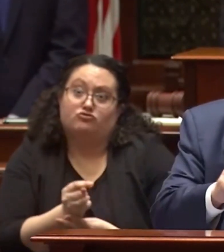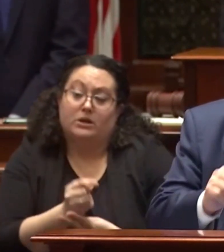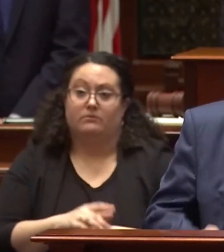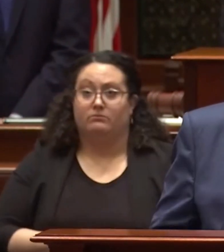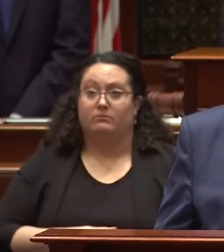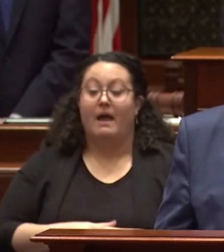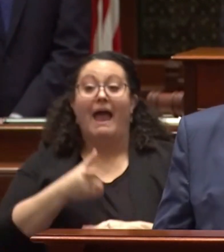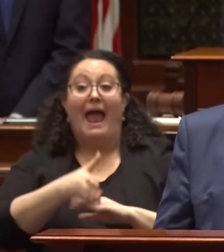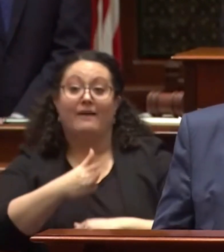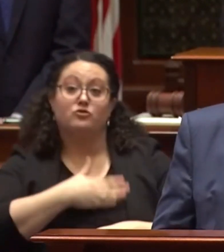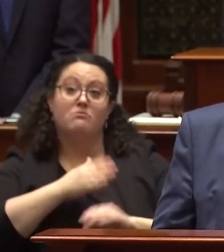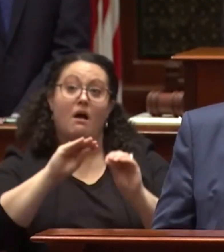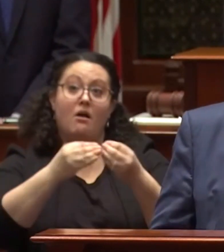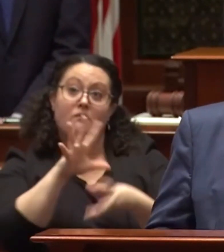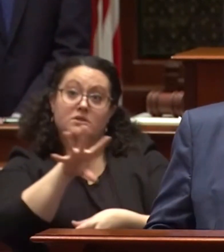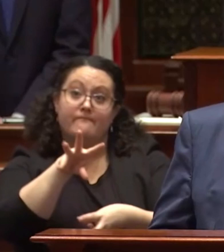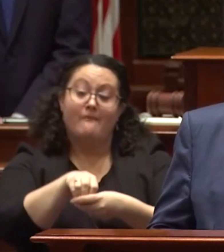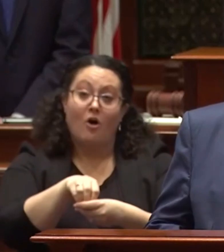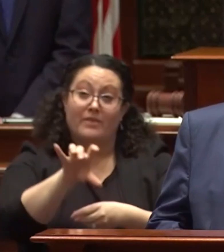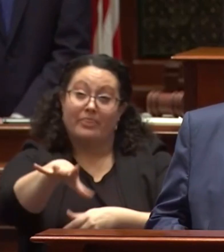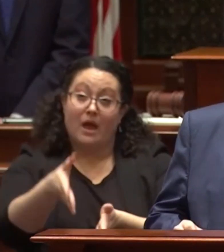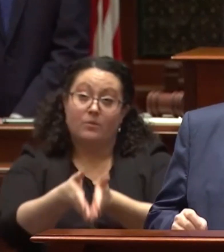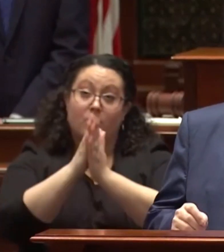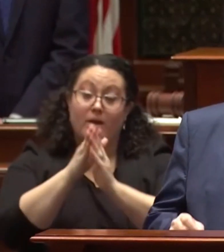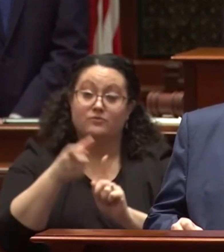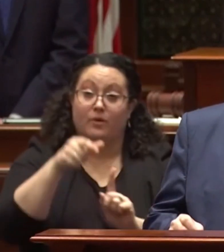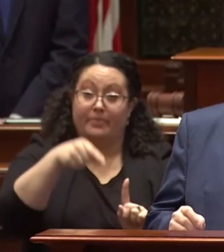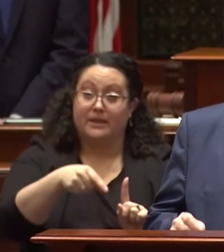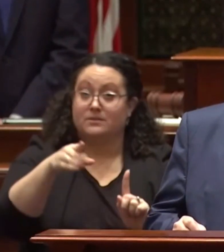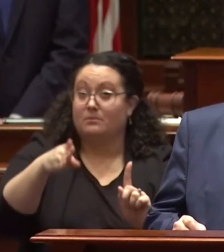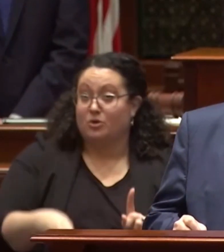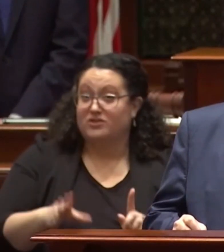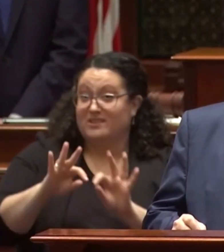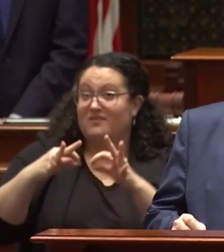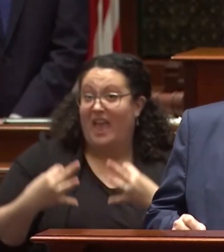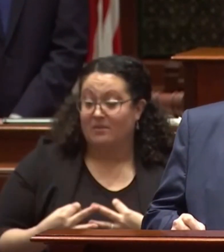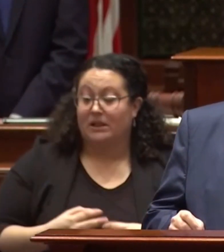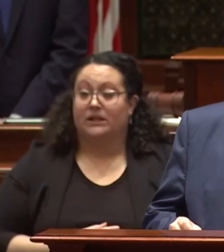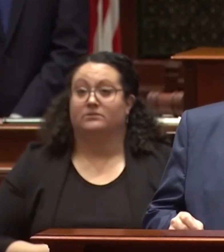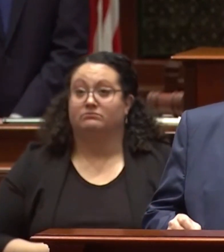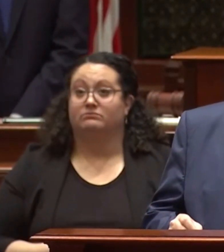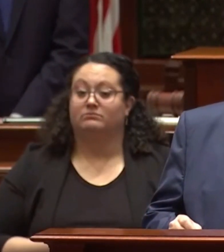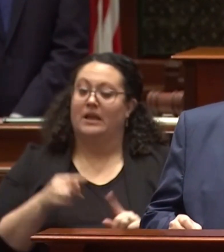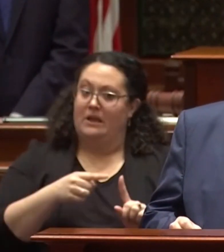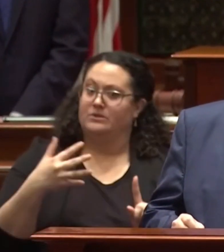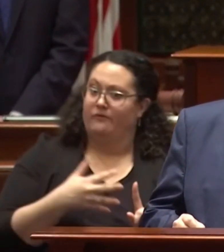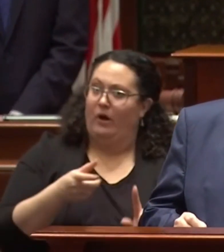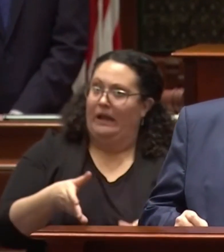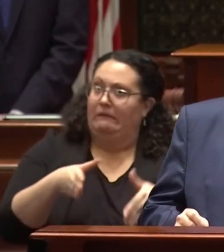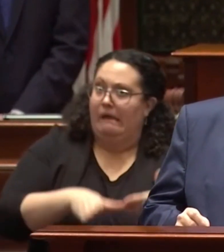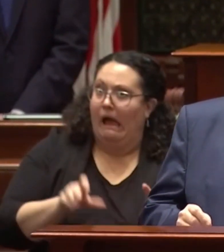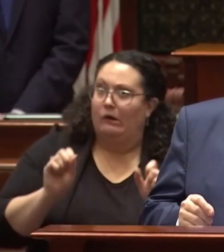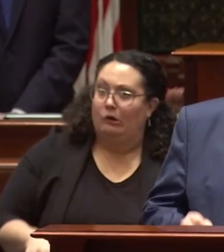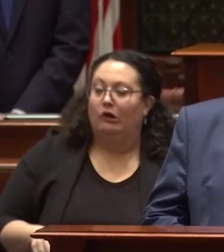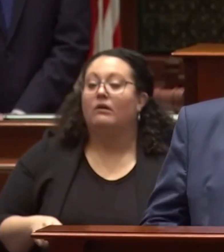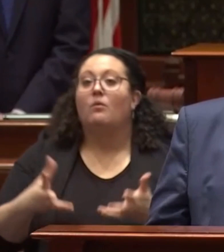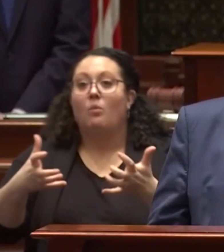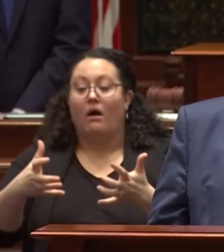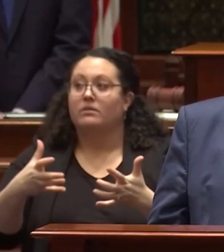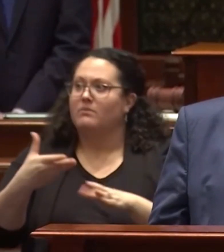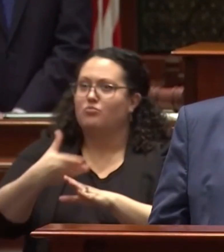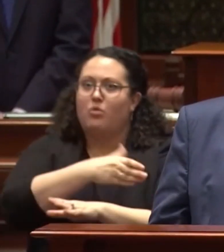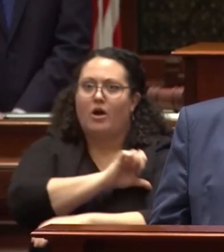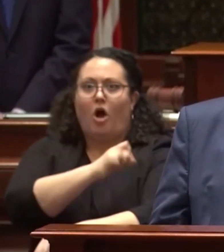only after my office got involved at the request of this individual's family, who was afraid he could die, that the